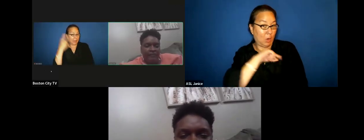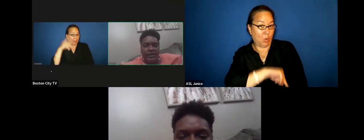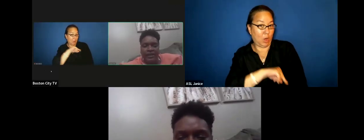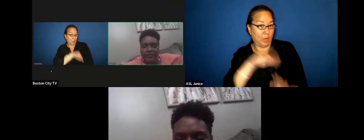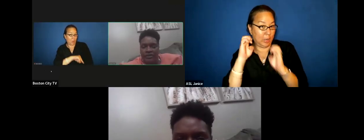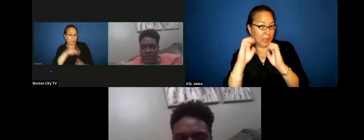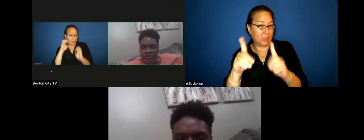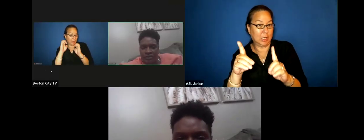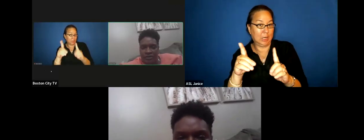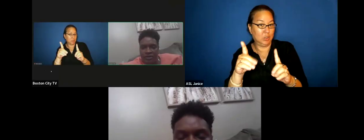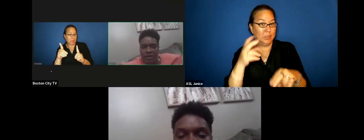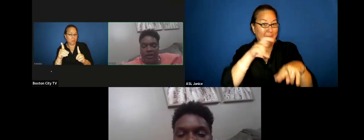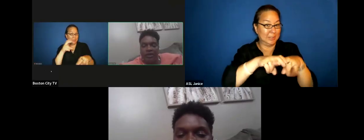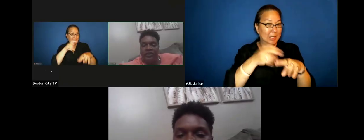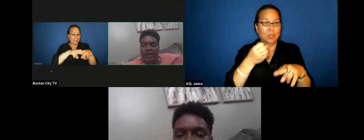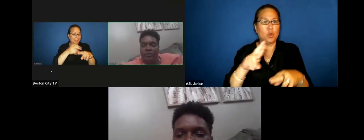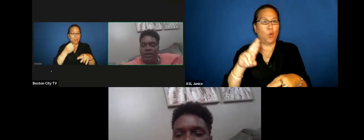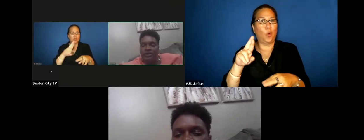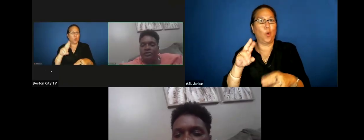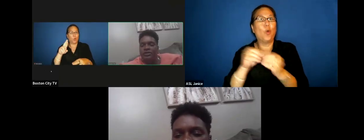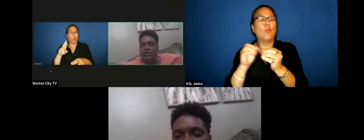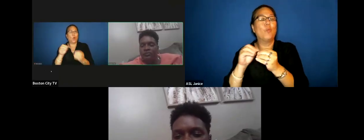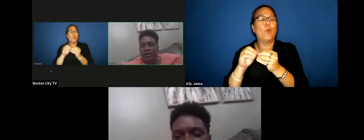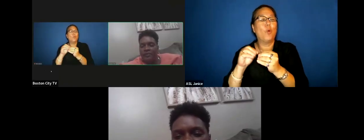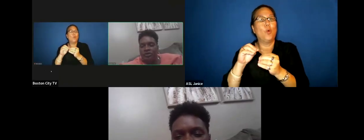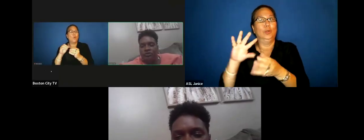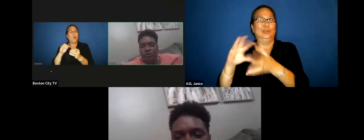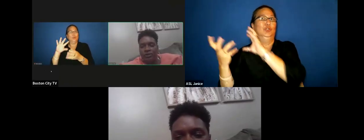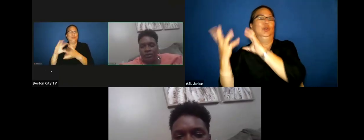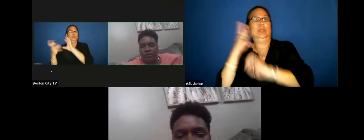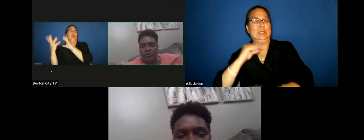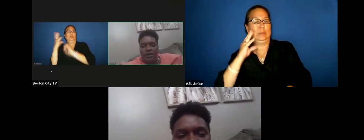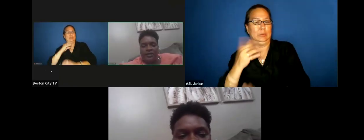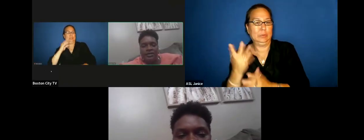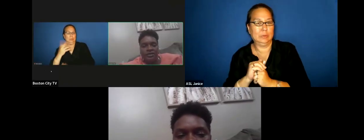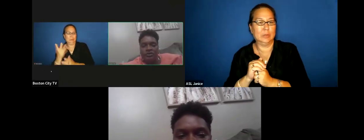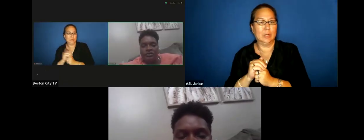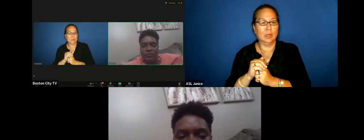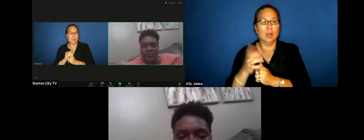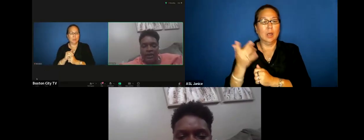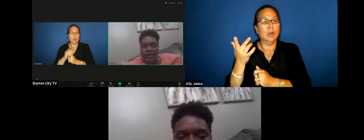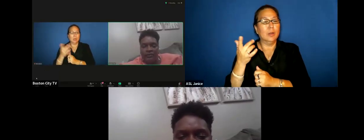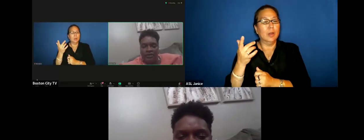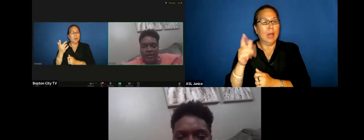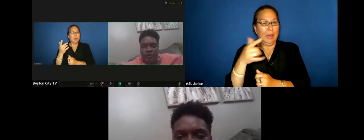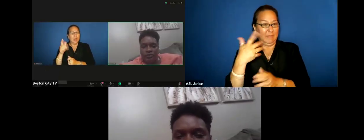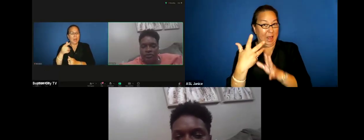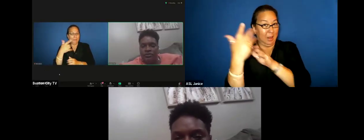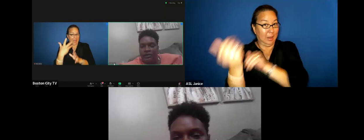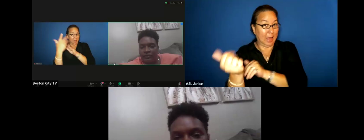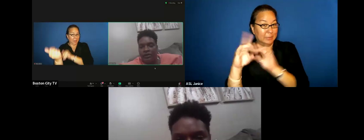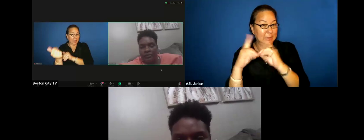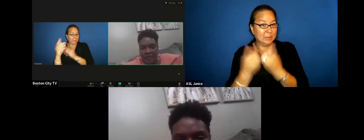Have they left the district? If equity and closing achievement gaps are truly the goals, the district should provide evidence that